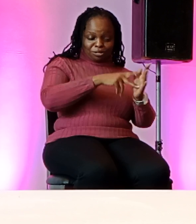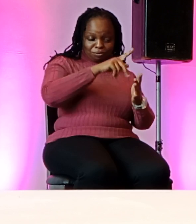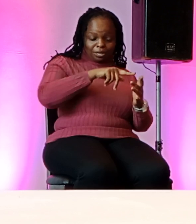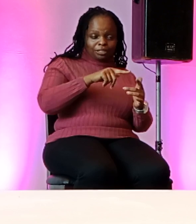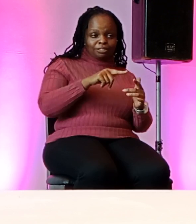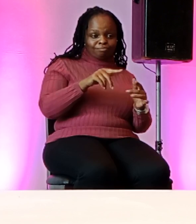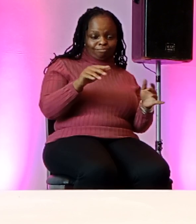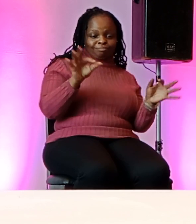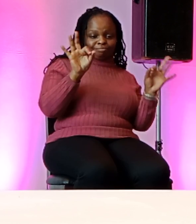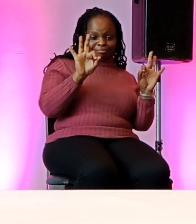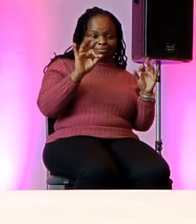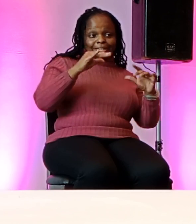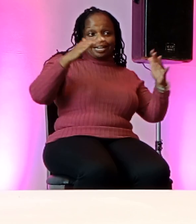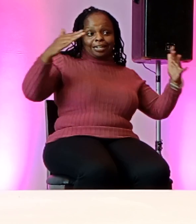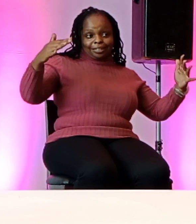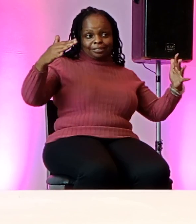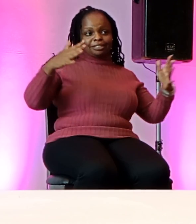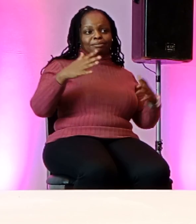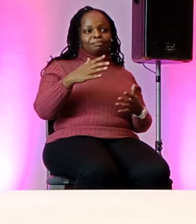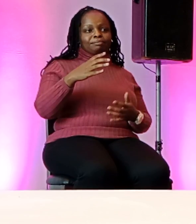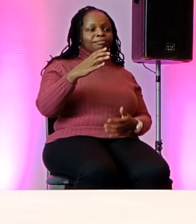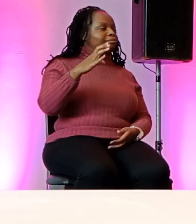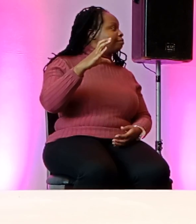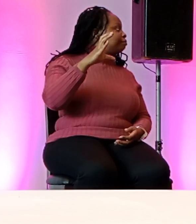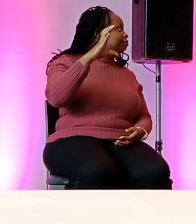Cap means